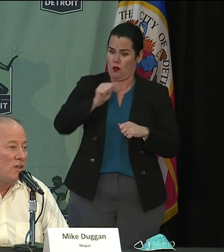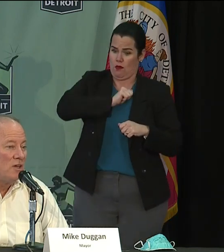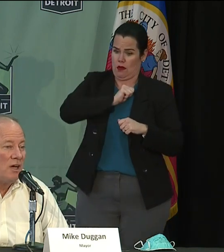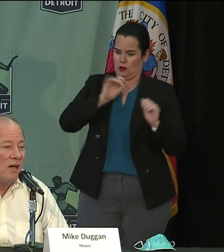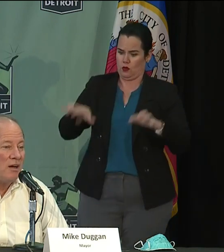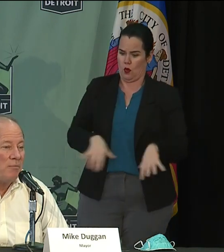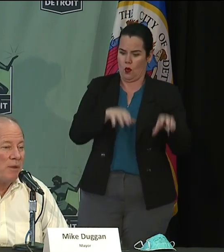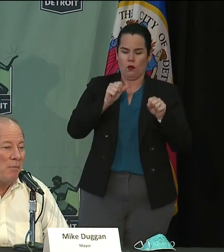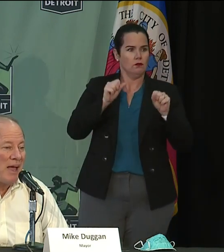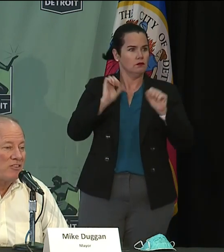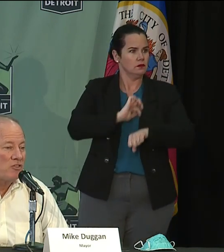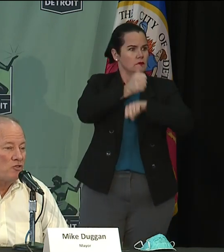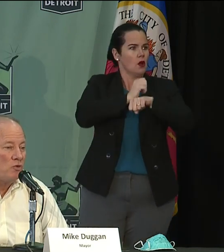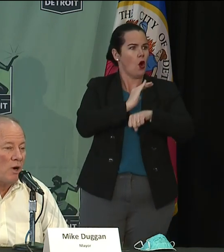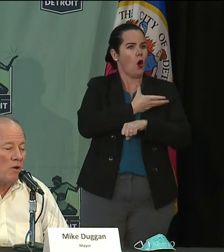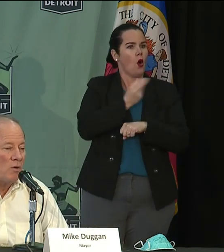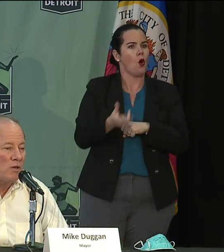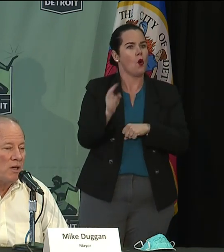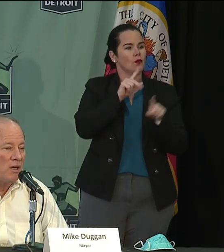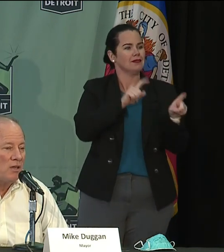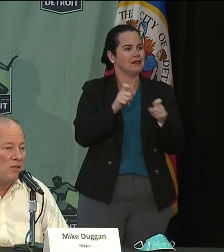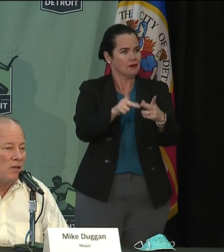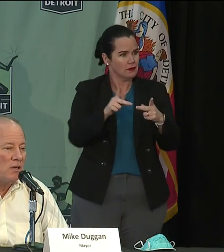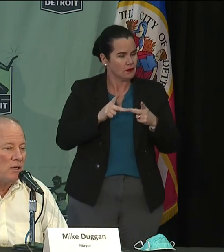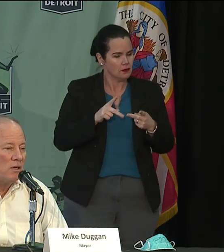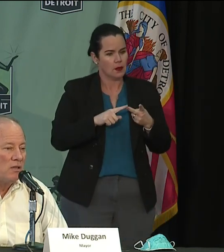sites, masks to our own